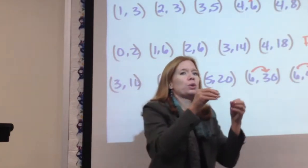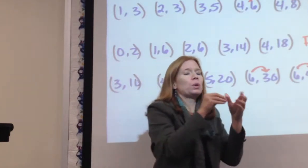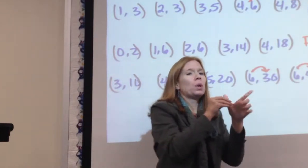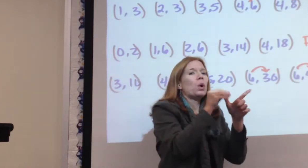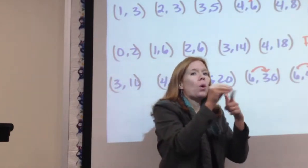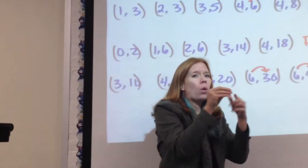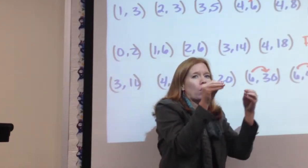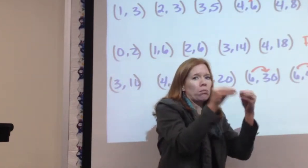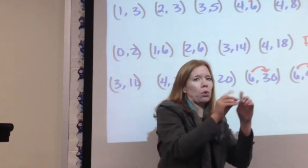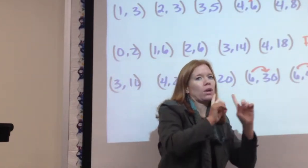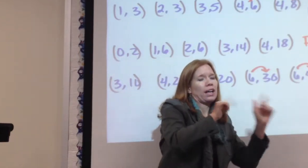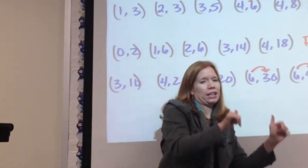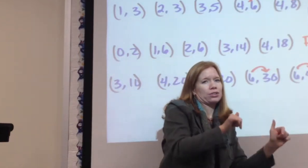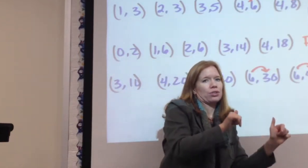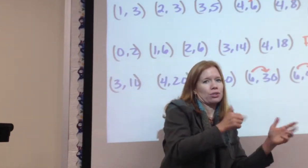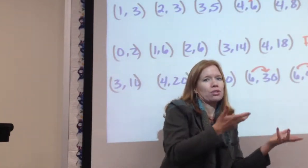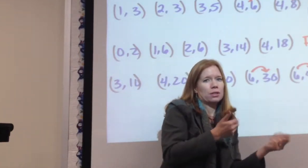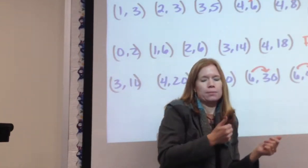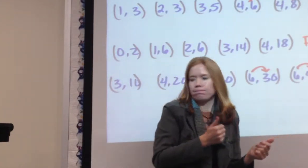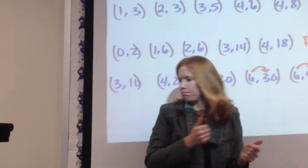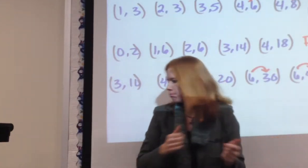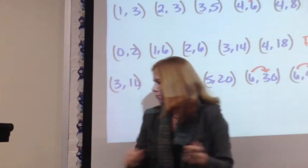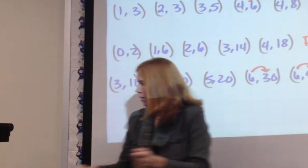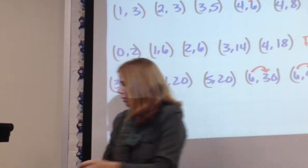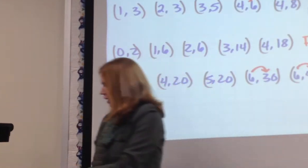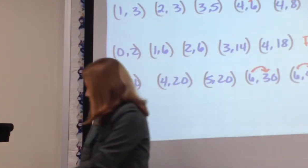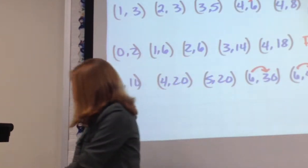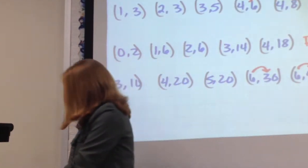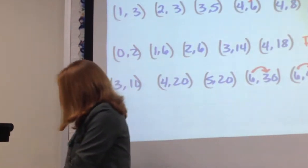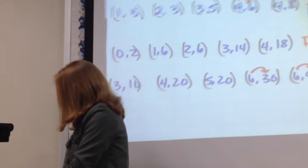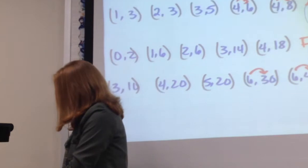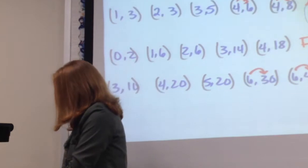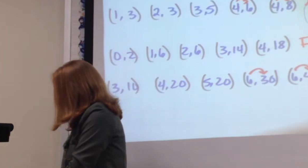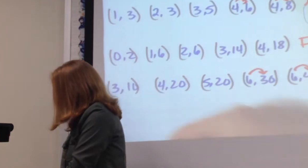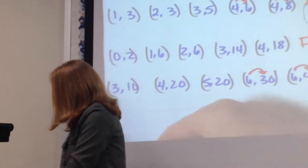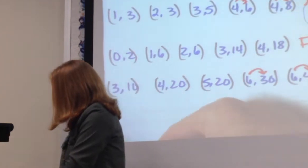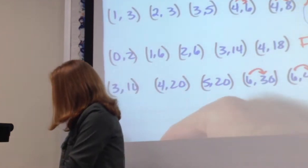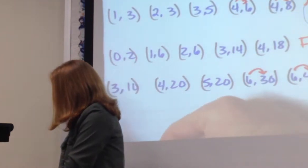2 or more answers. All right? Now,